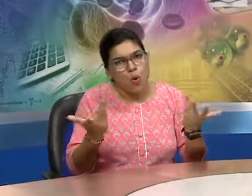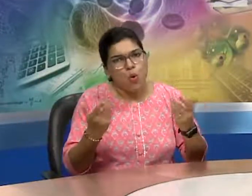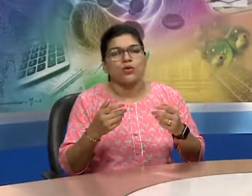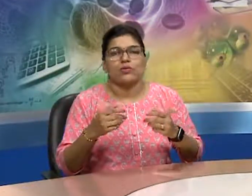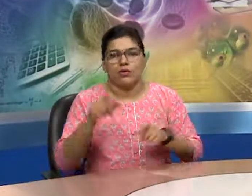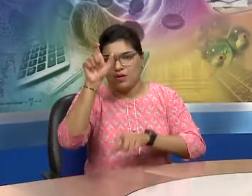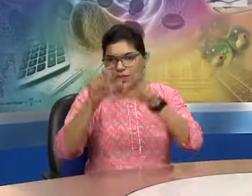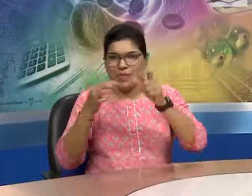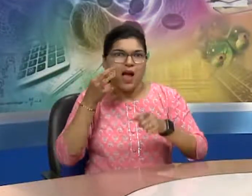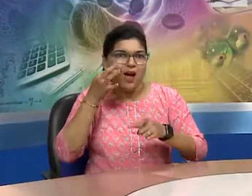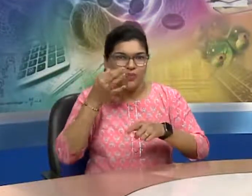Birds also have